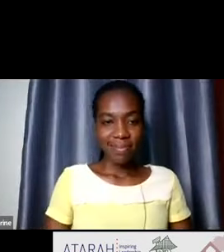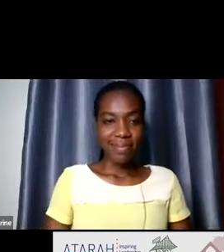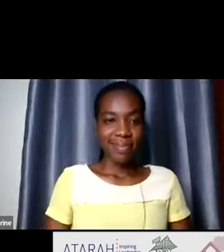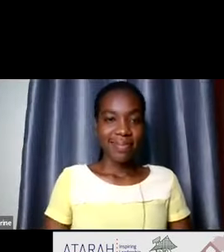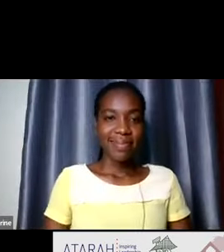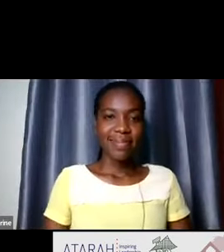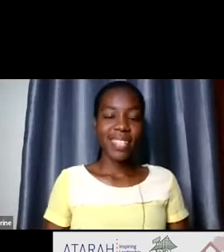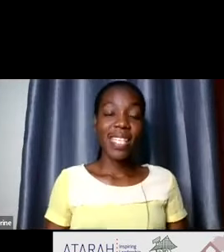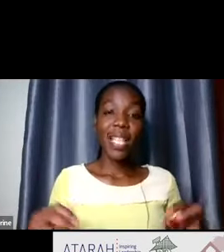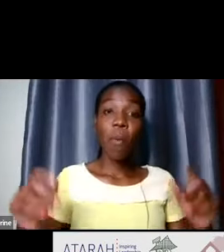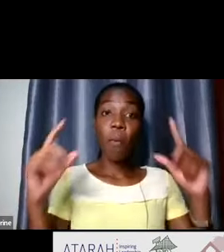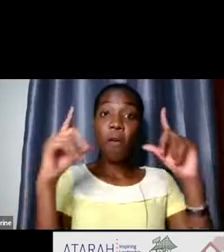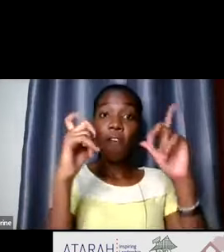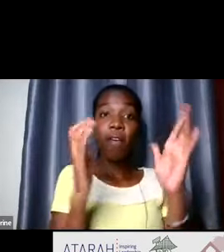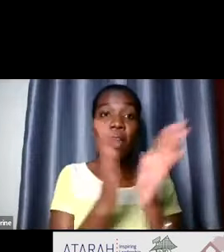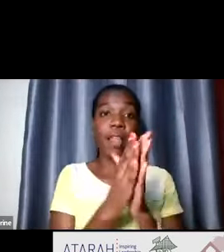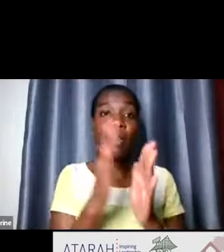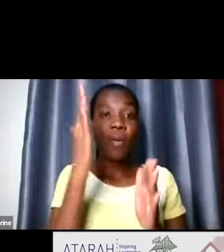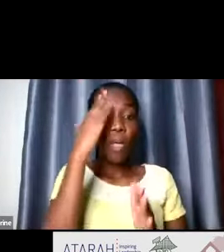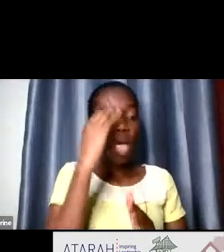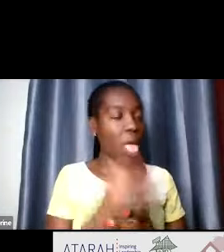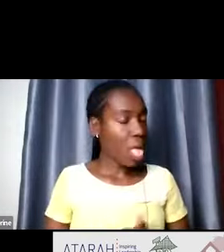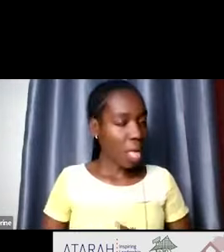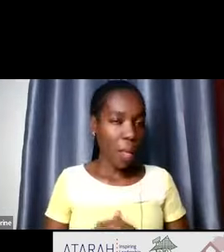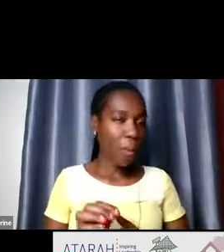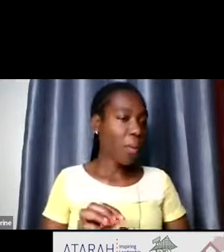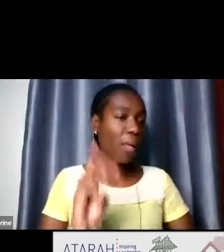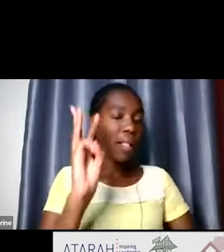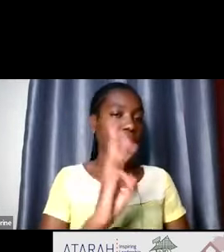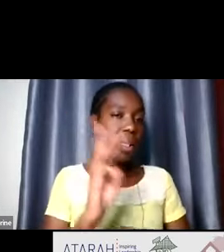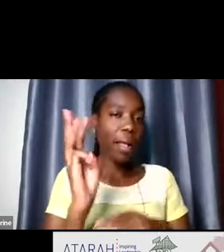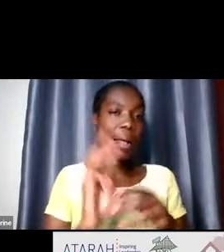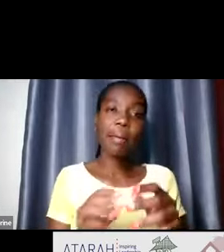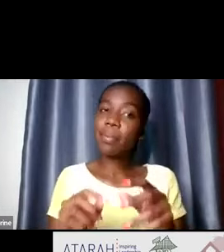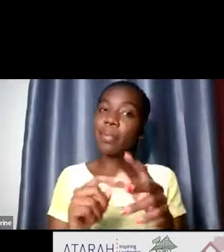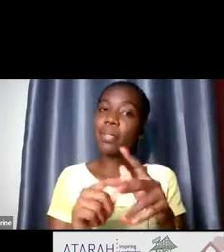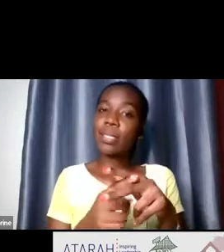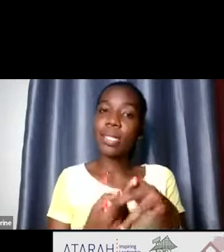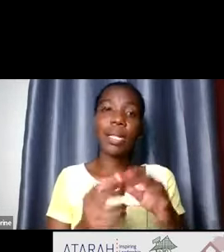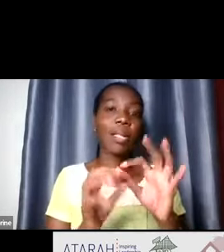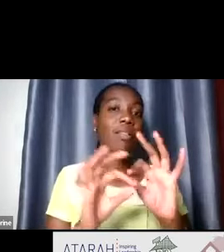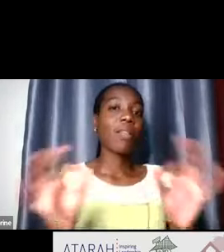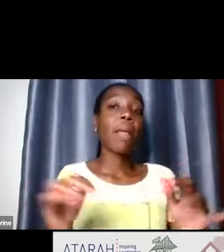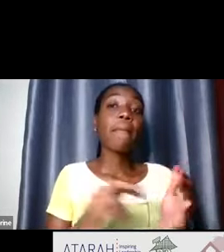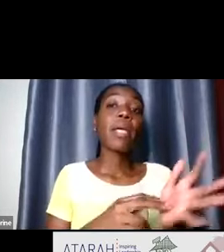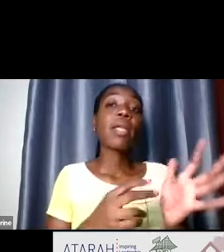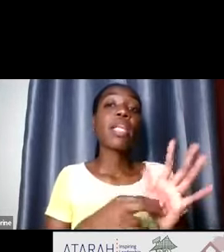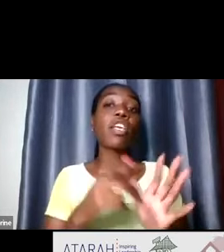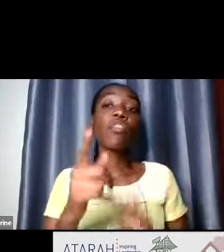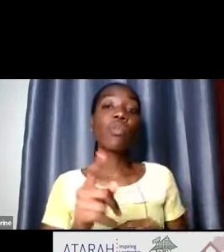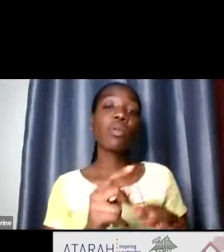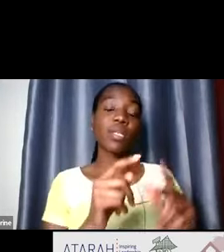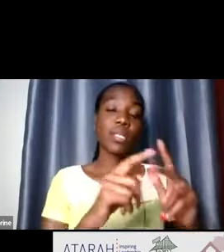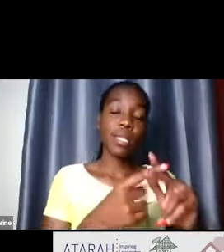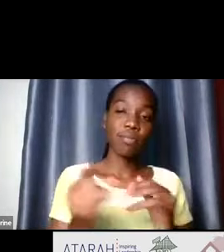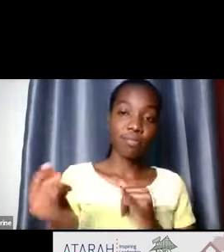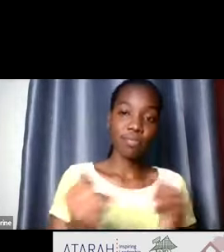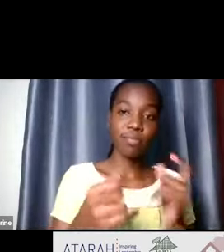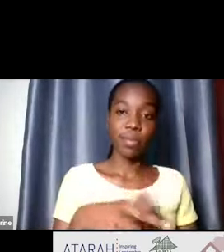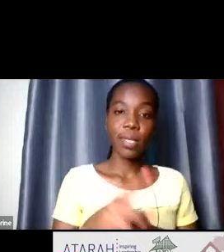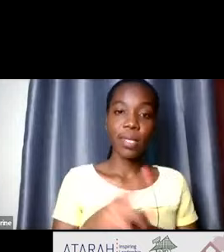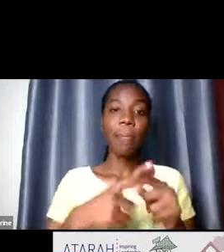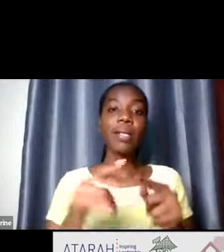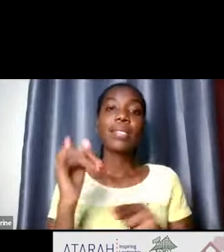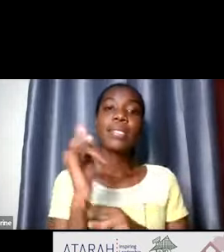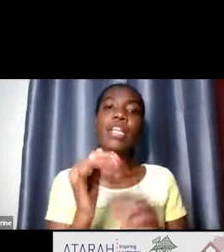profile, and I just realized my WhatsApp is starting afresh. So I guess you will do the introduction yourself. But he has been in this industry for